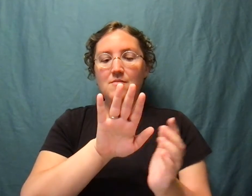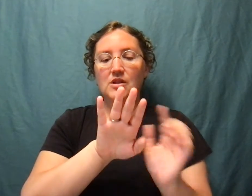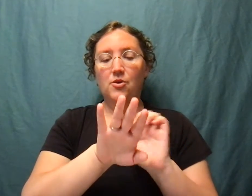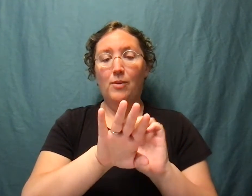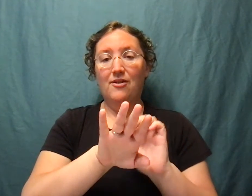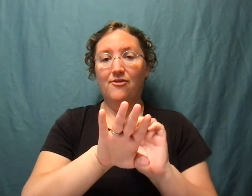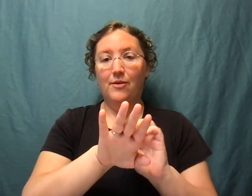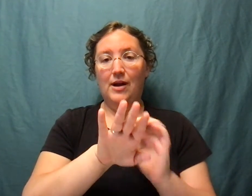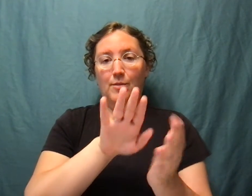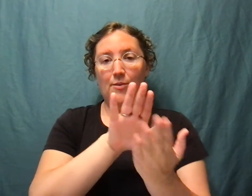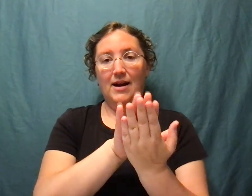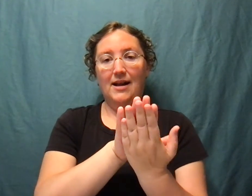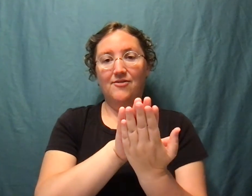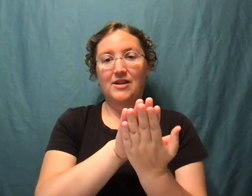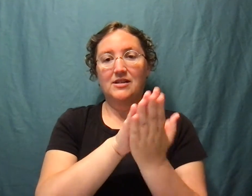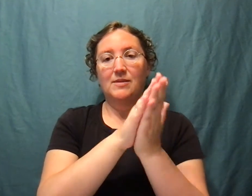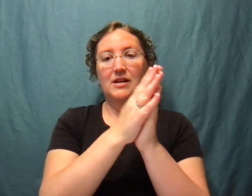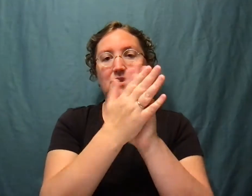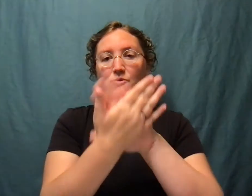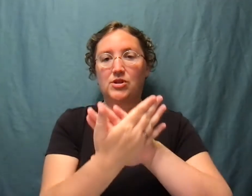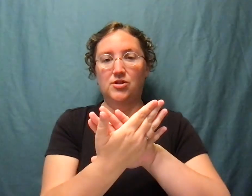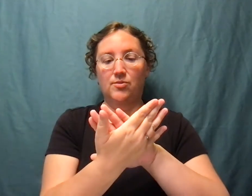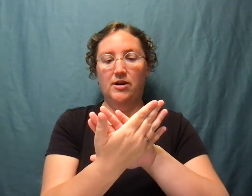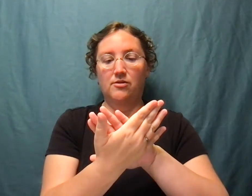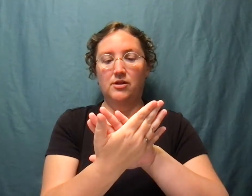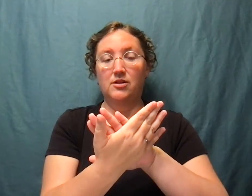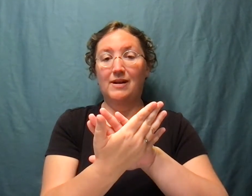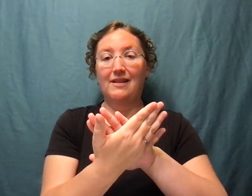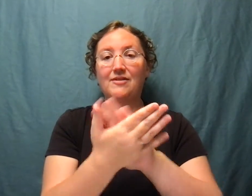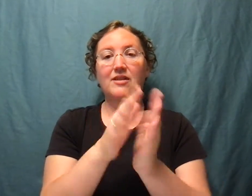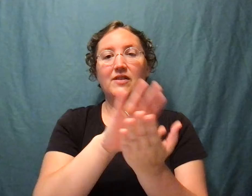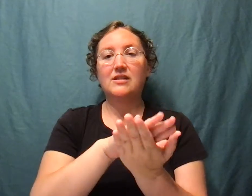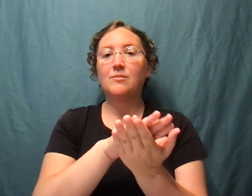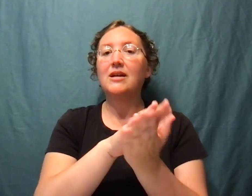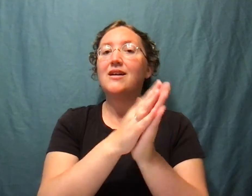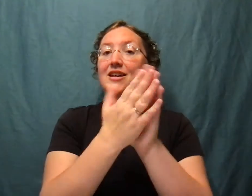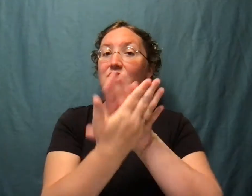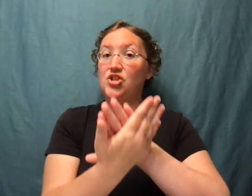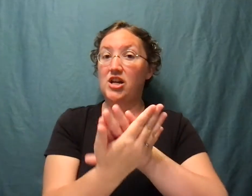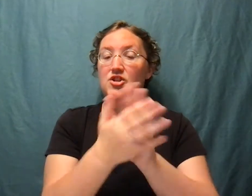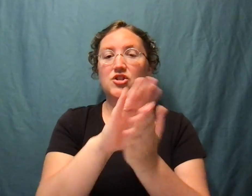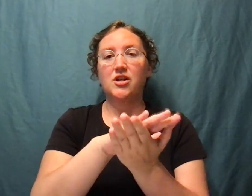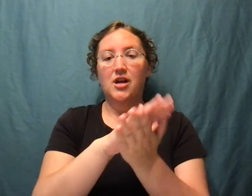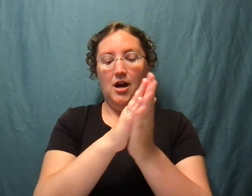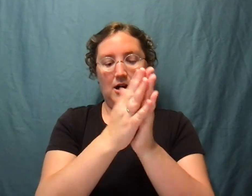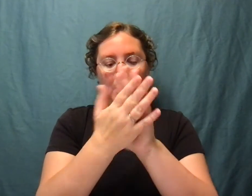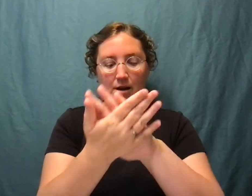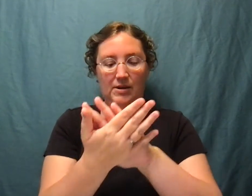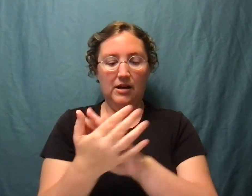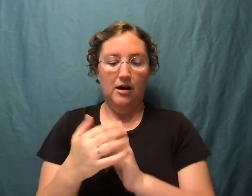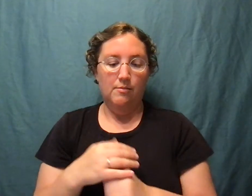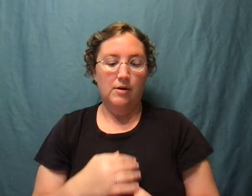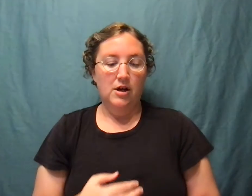So my right hand faces me and it switches around to my left hand facing me. It changed. I become.